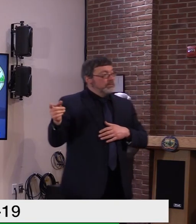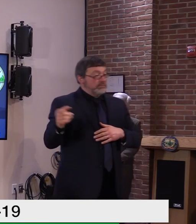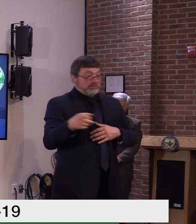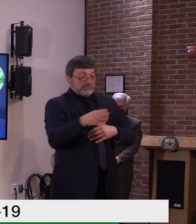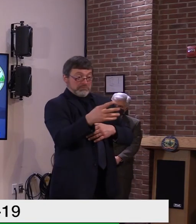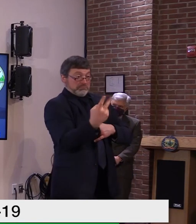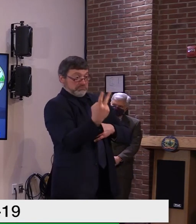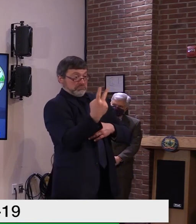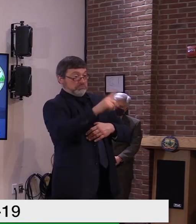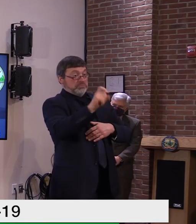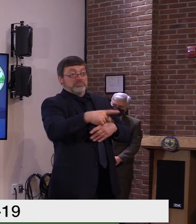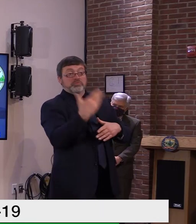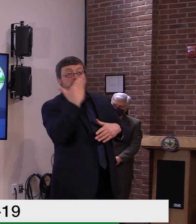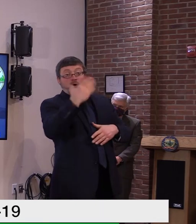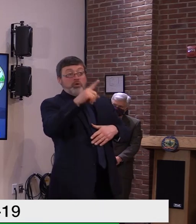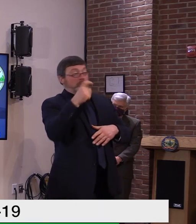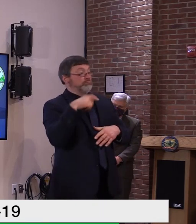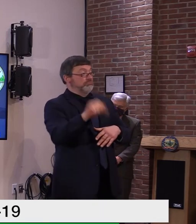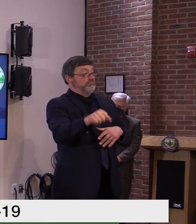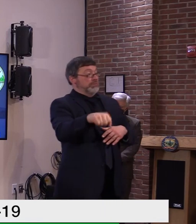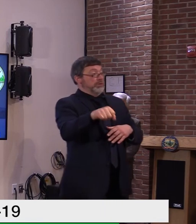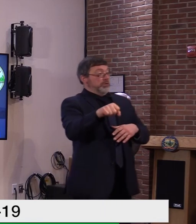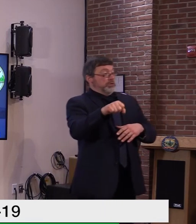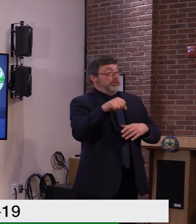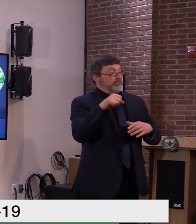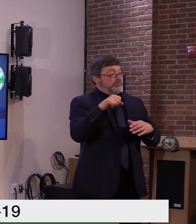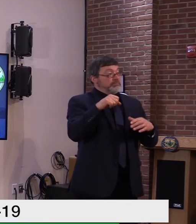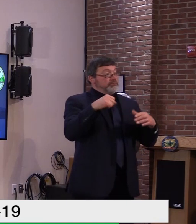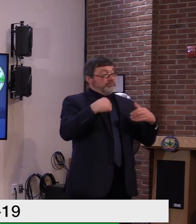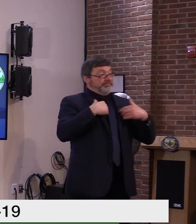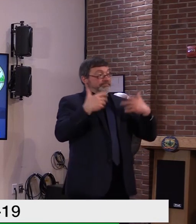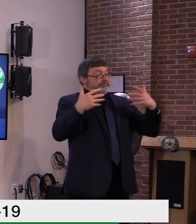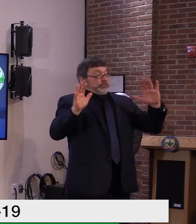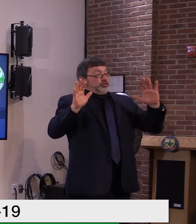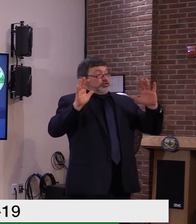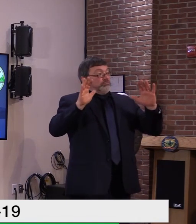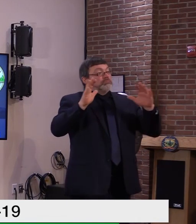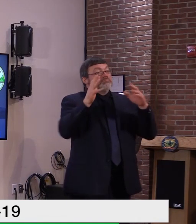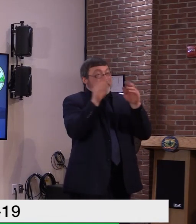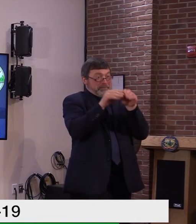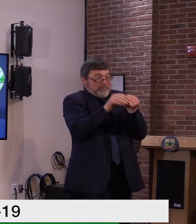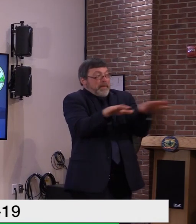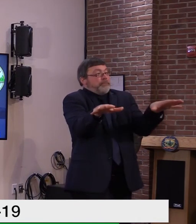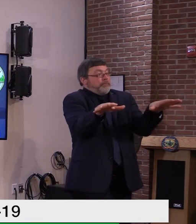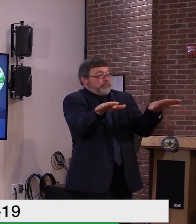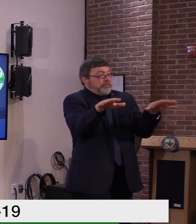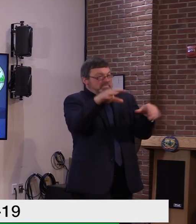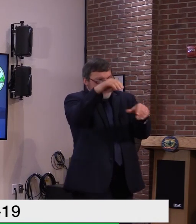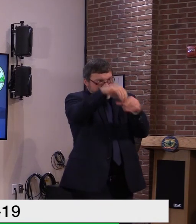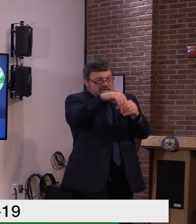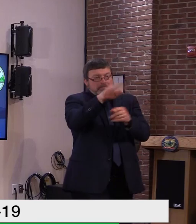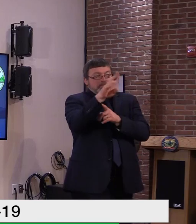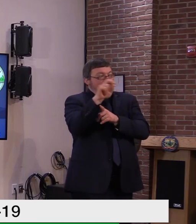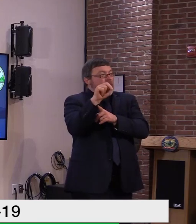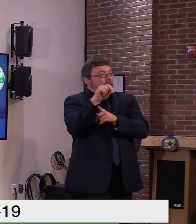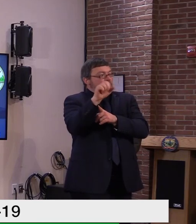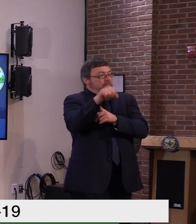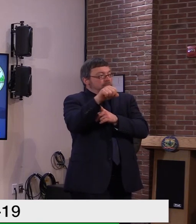did have one outbreak we reported in Bennington County. And that one has involved the